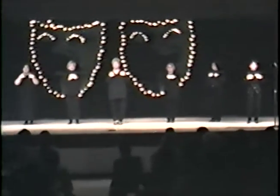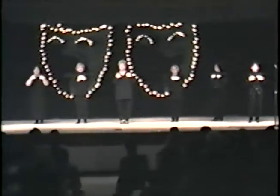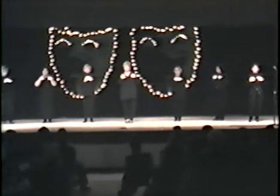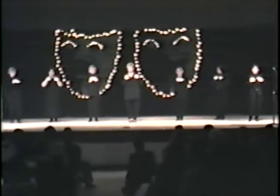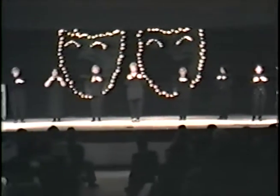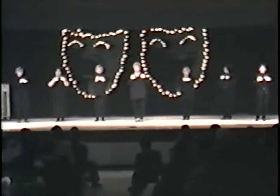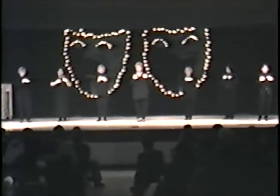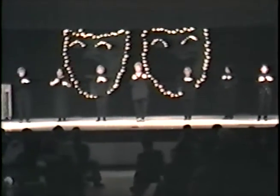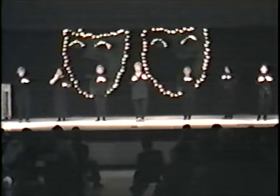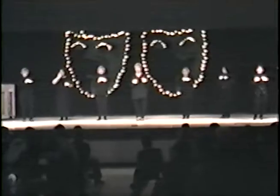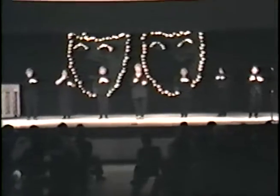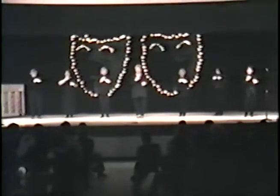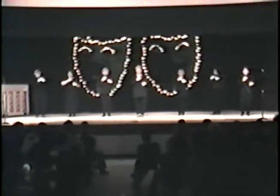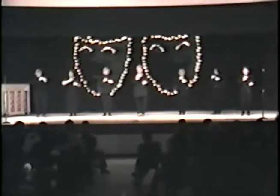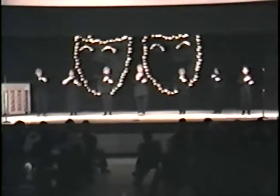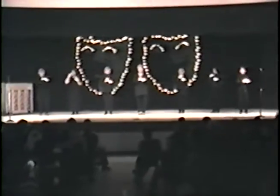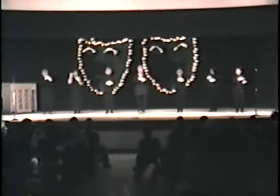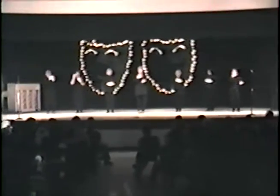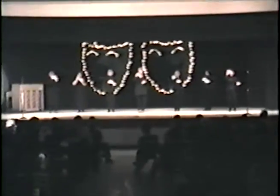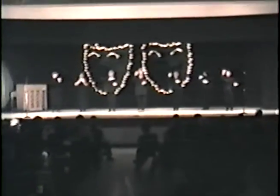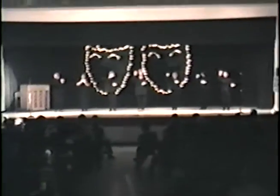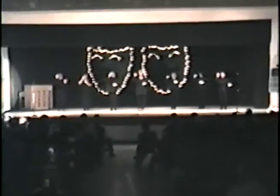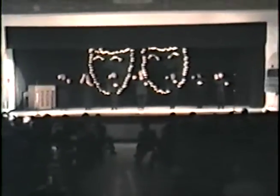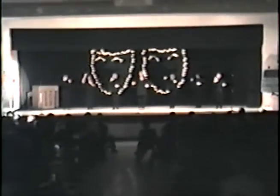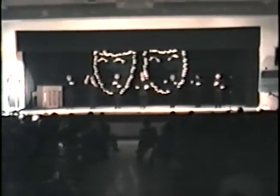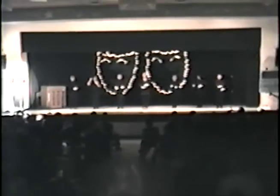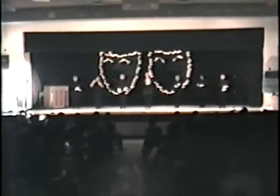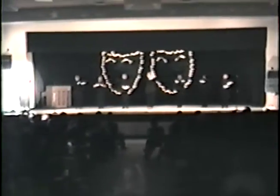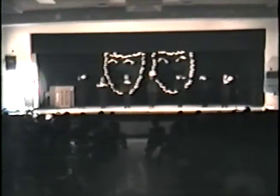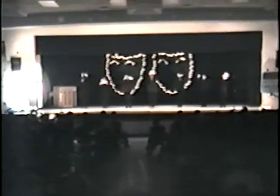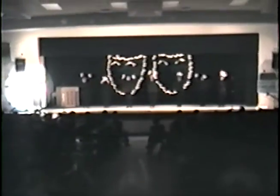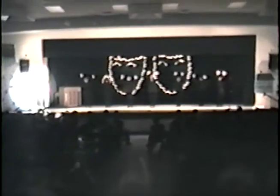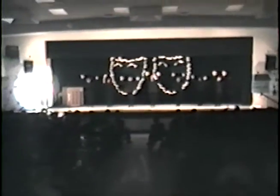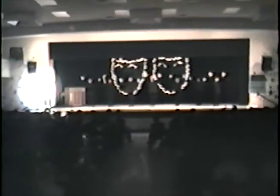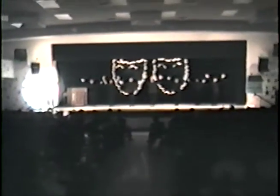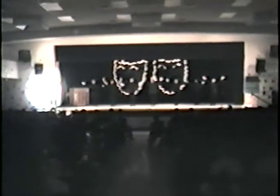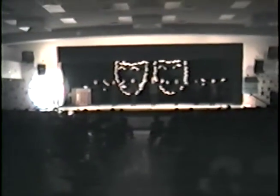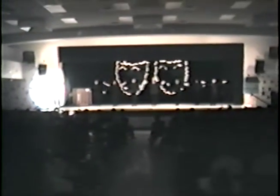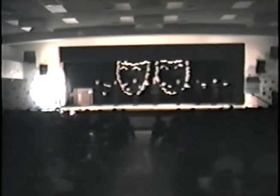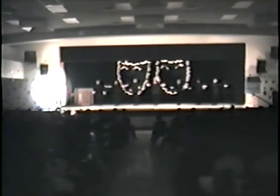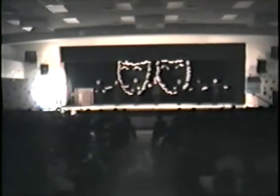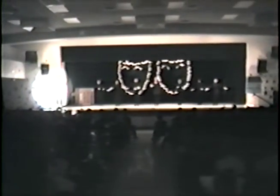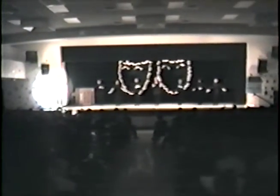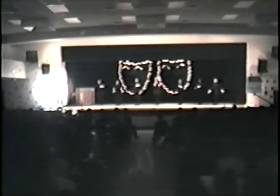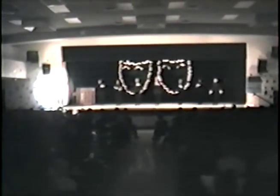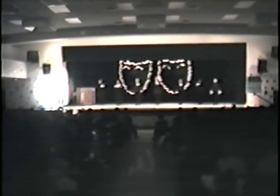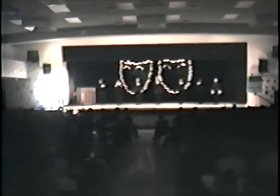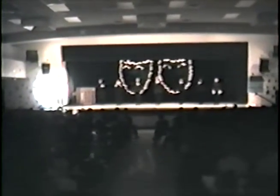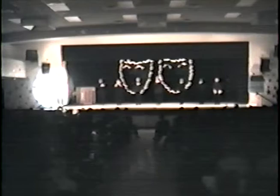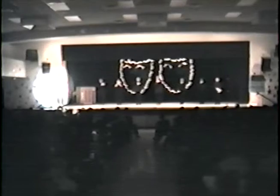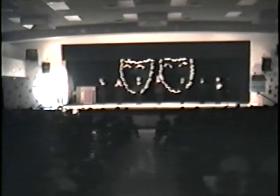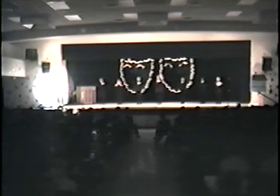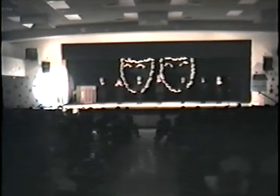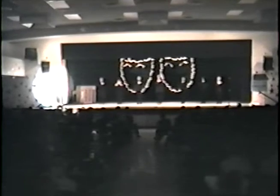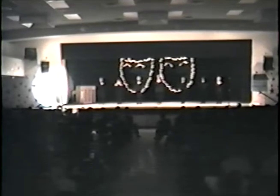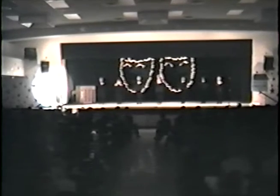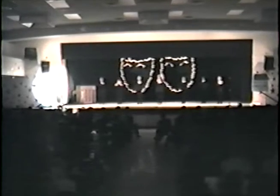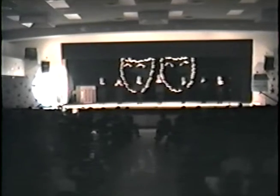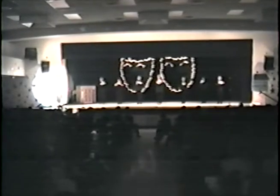I found the greatest love of